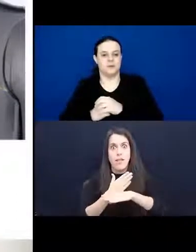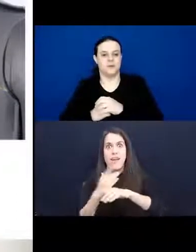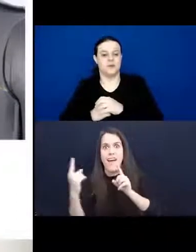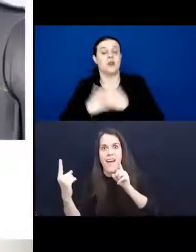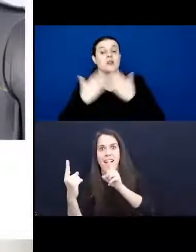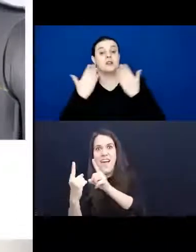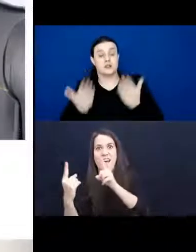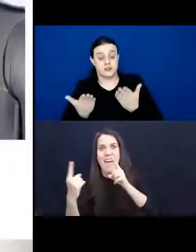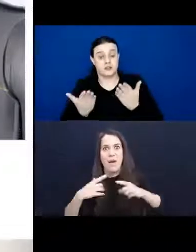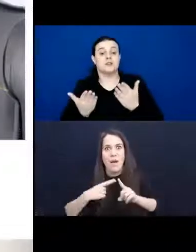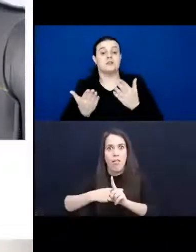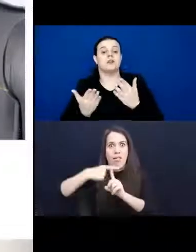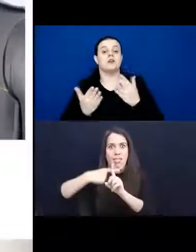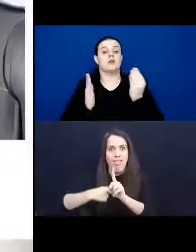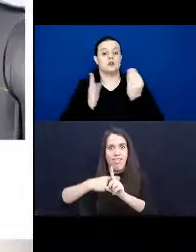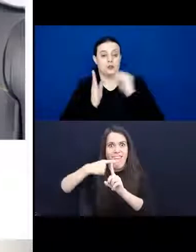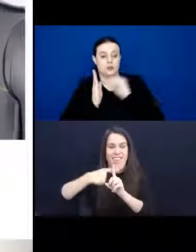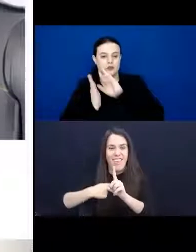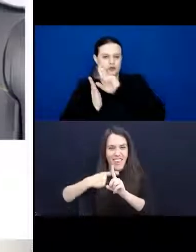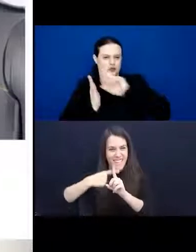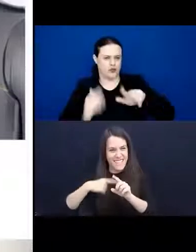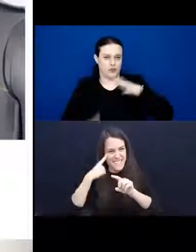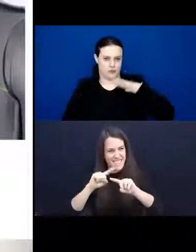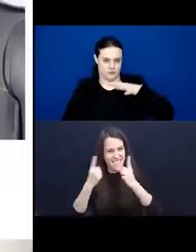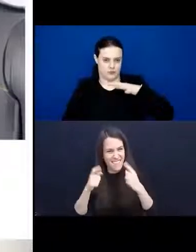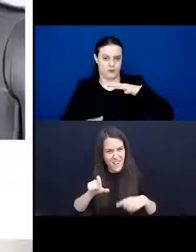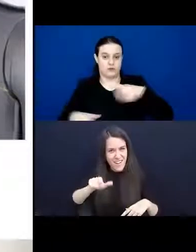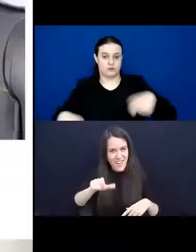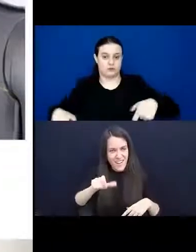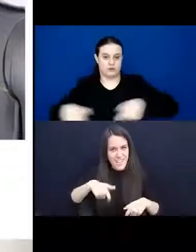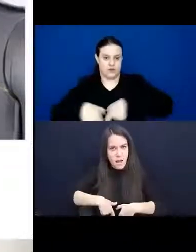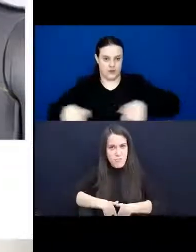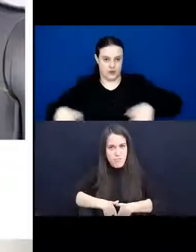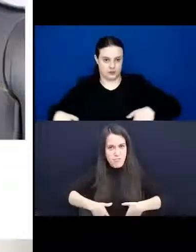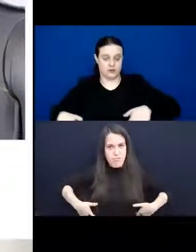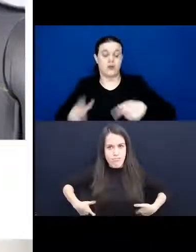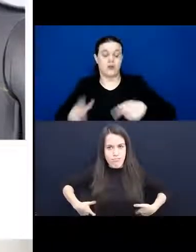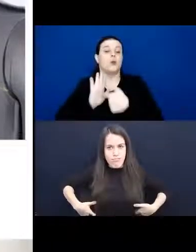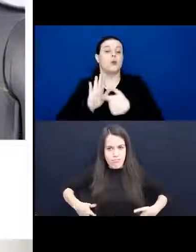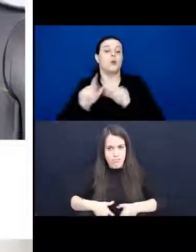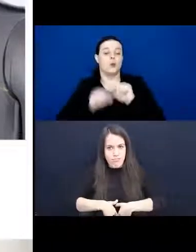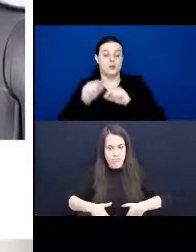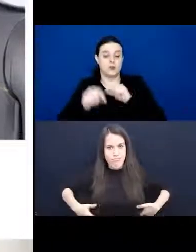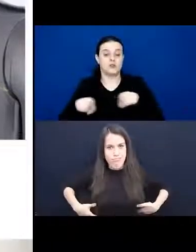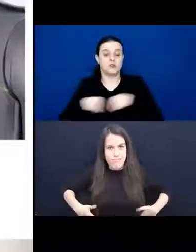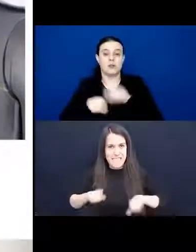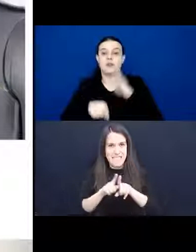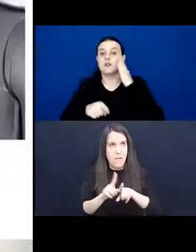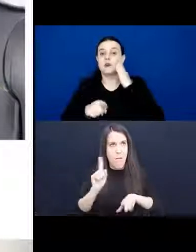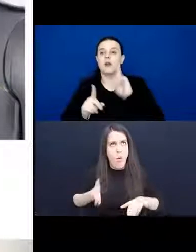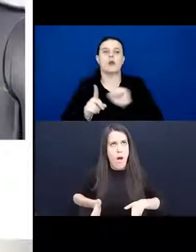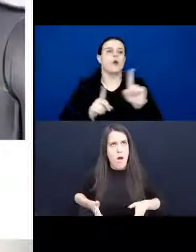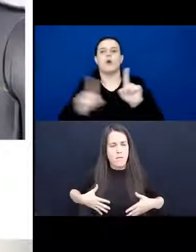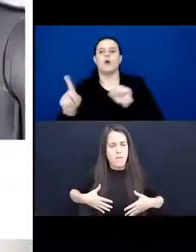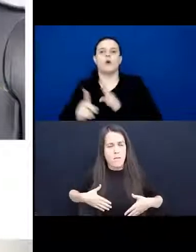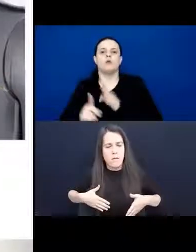So we placed different vibration motors on the belt area that indicate also the direction the player must move in order